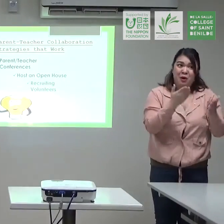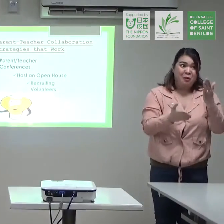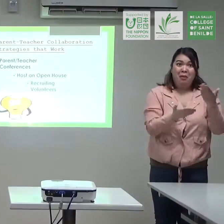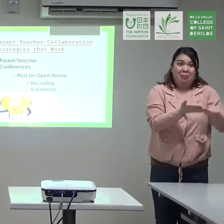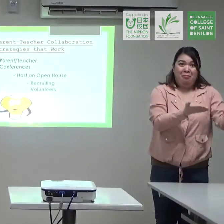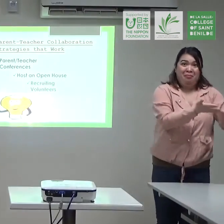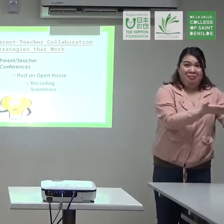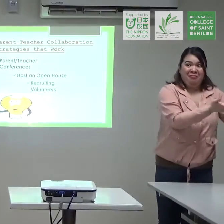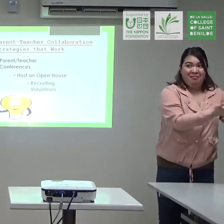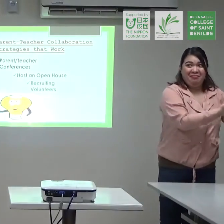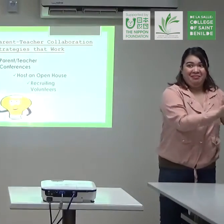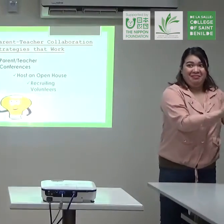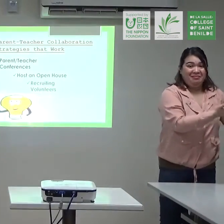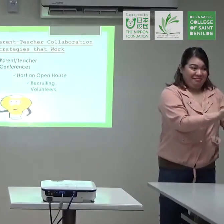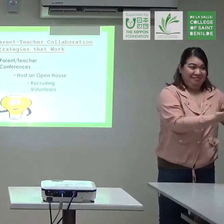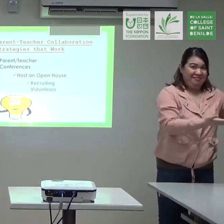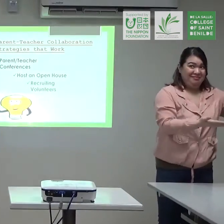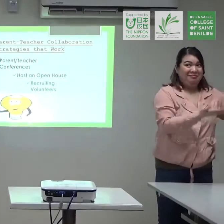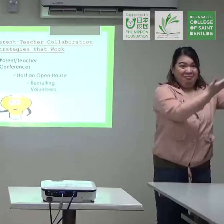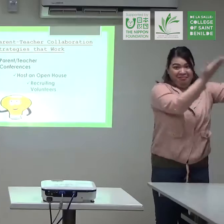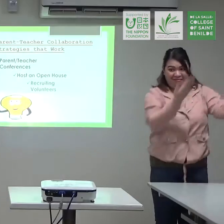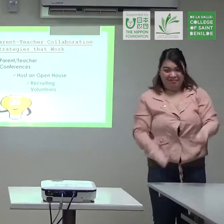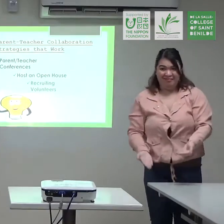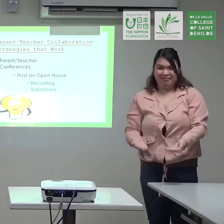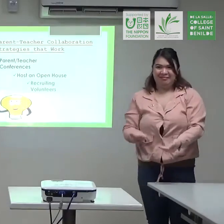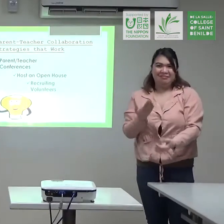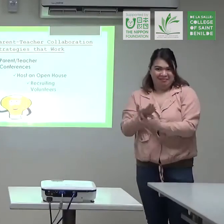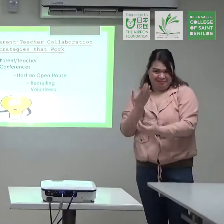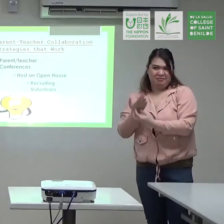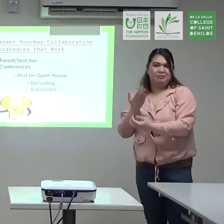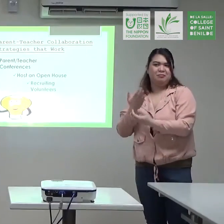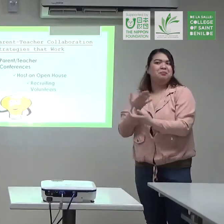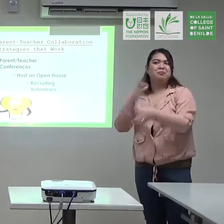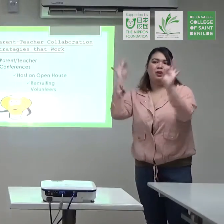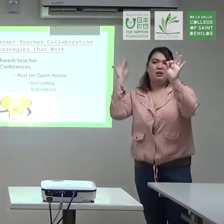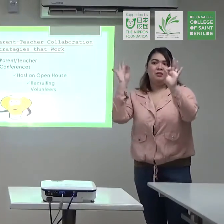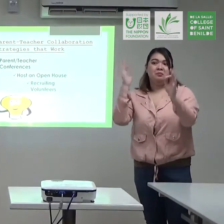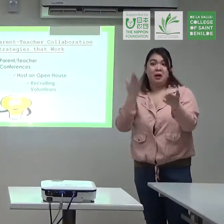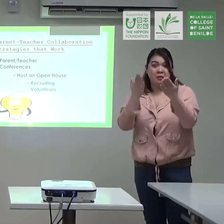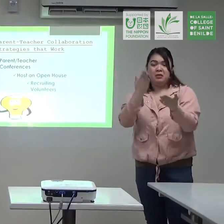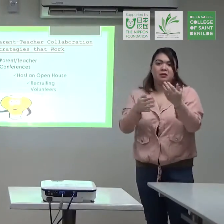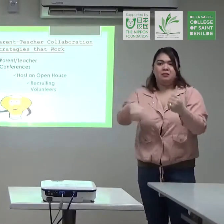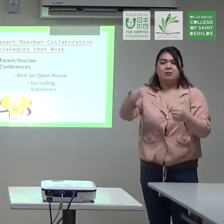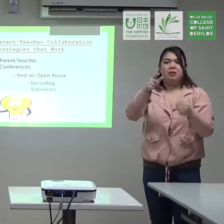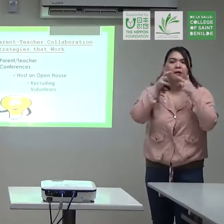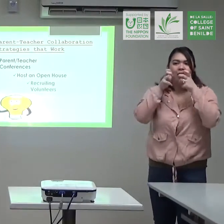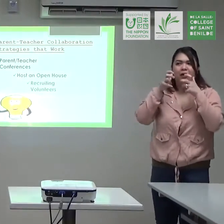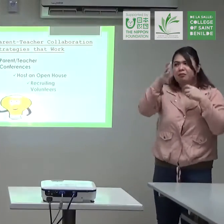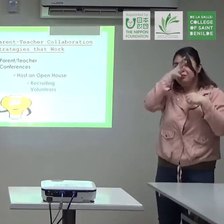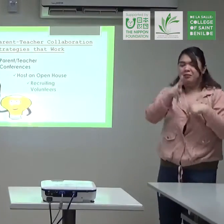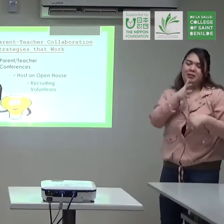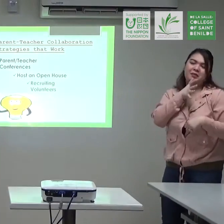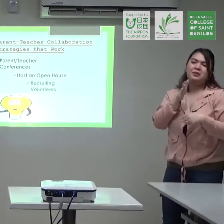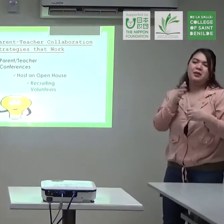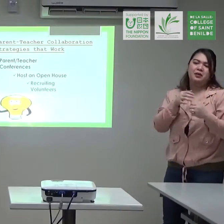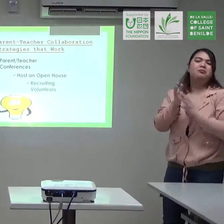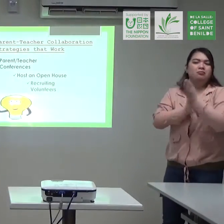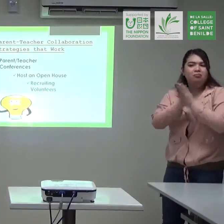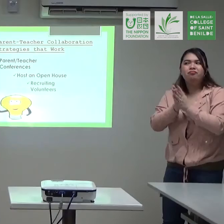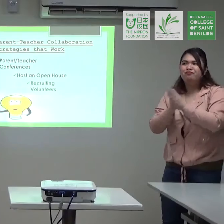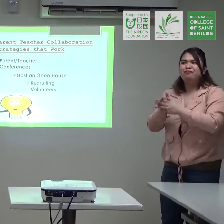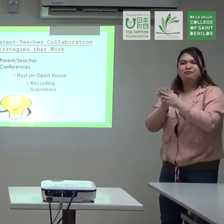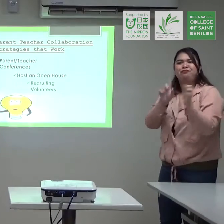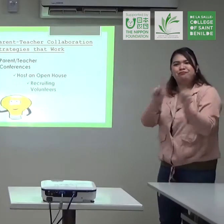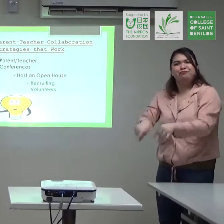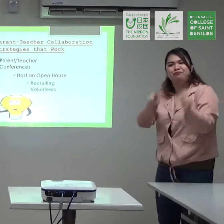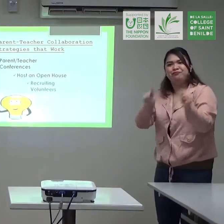lahat ng ingredients. So it's a simple, artistic, creative way of bringing them